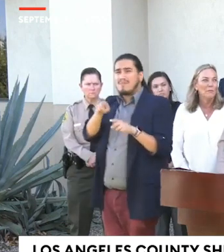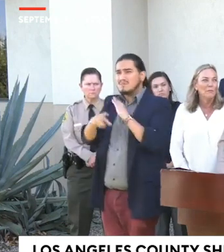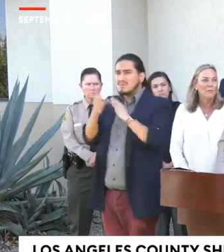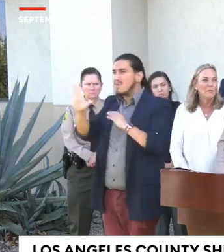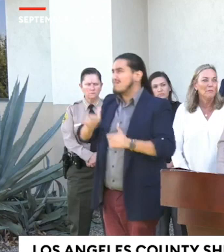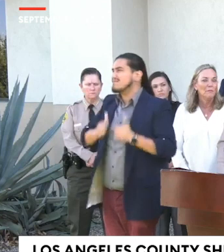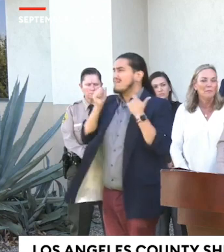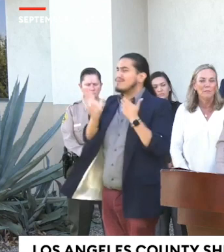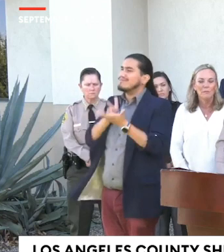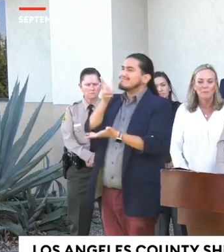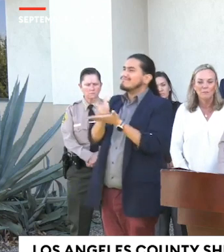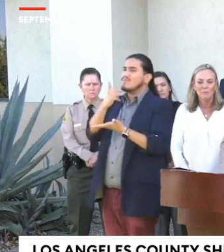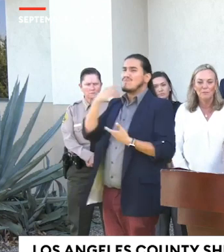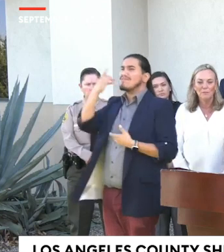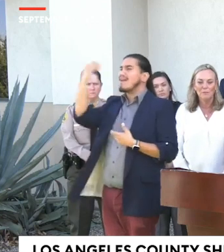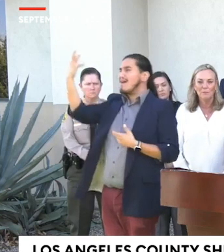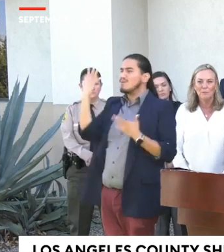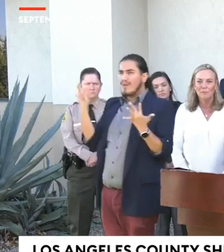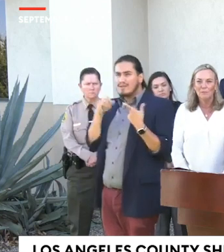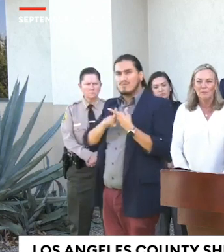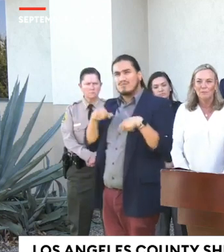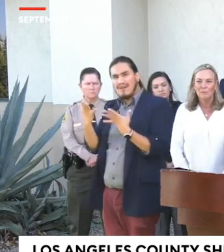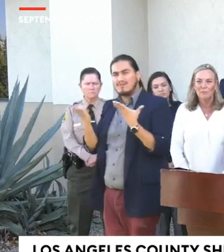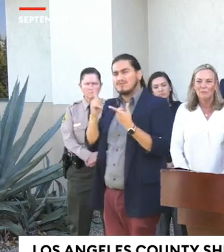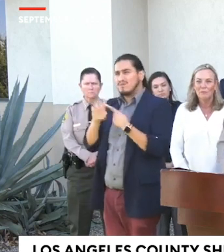light, waiting to serve our community.